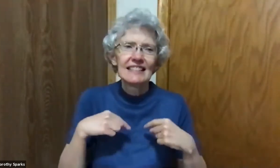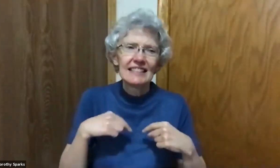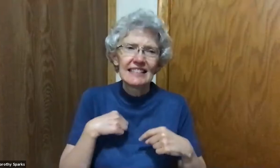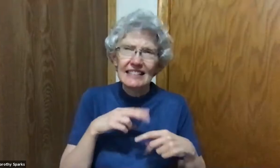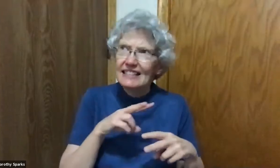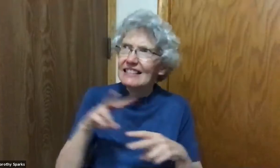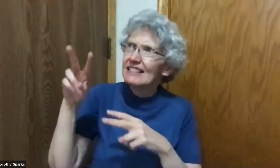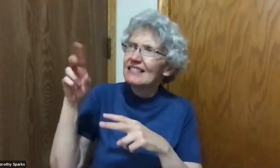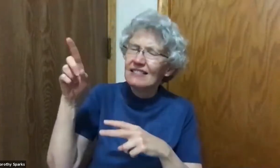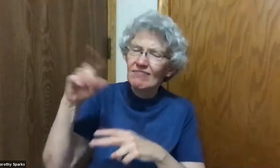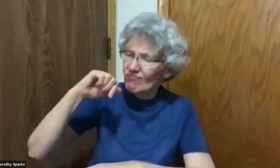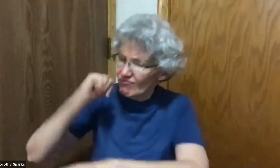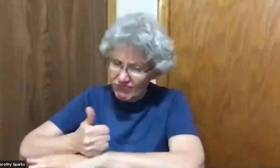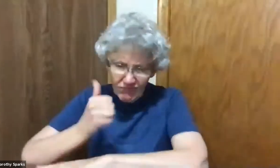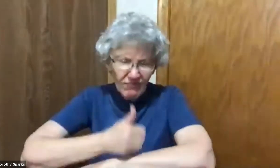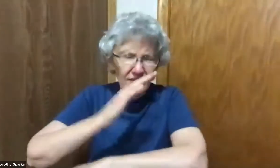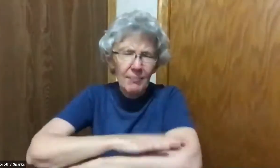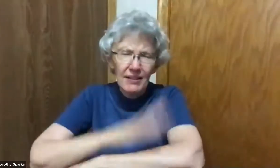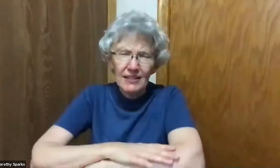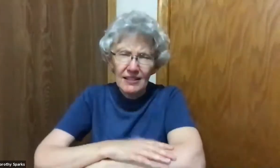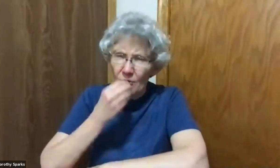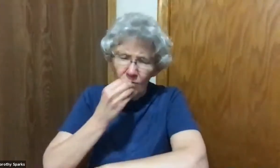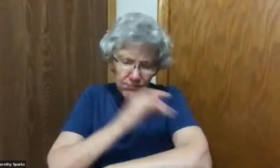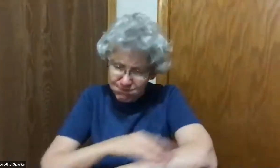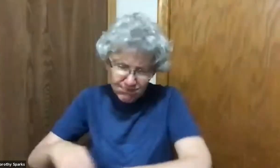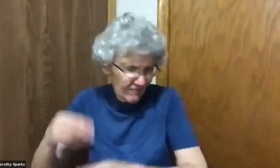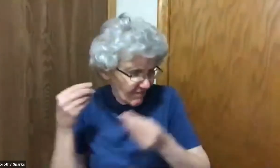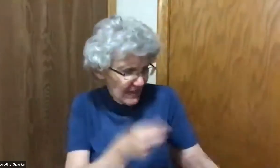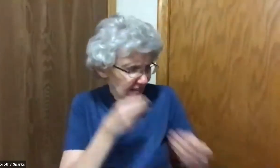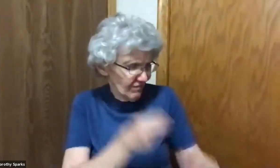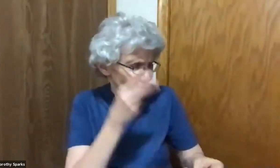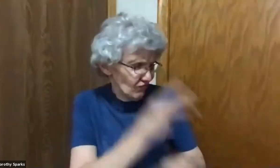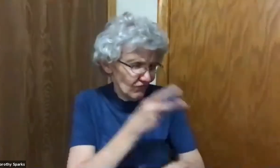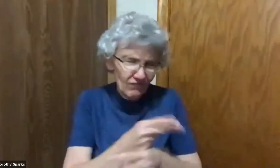You will set a table for me opposite my enemies.